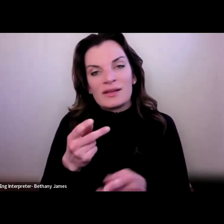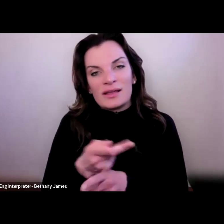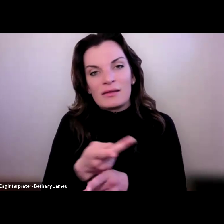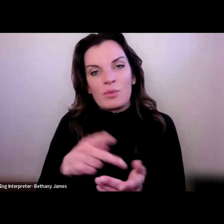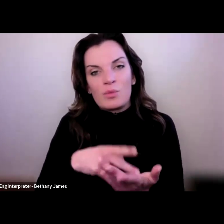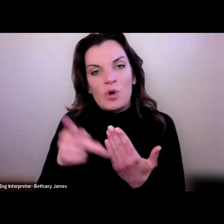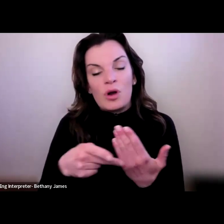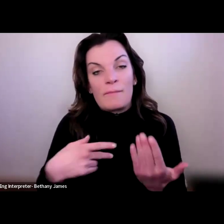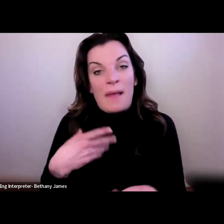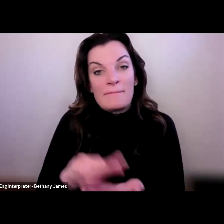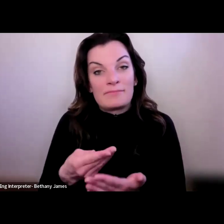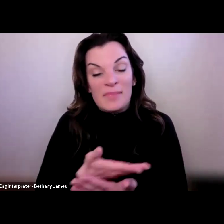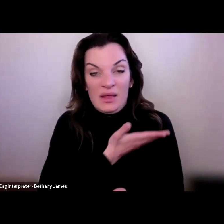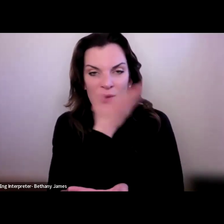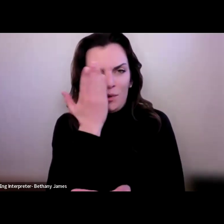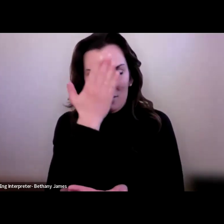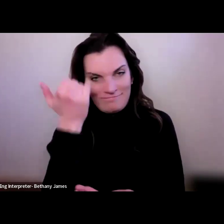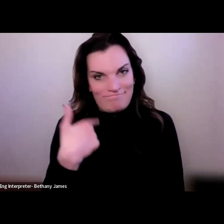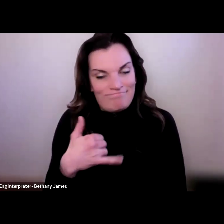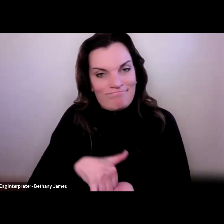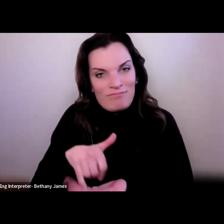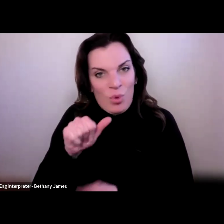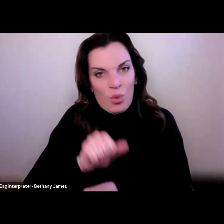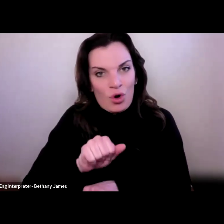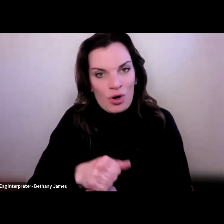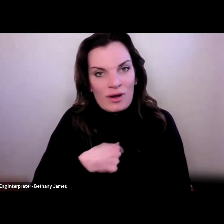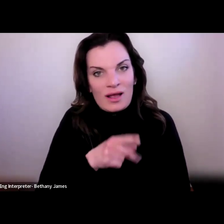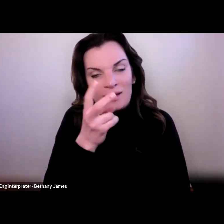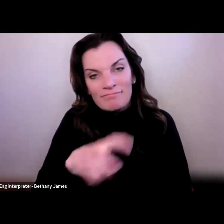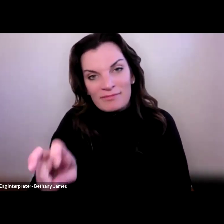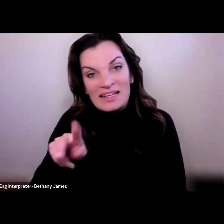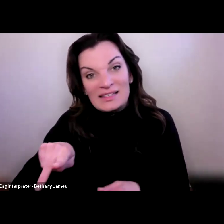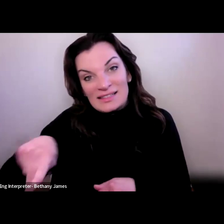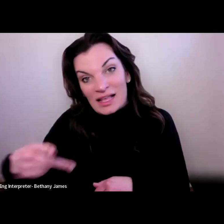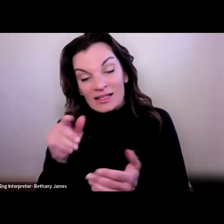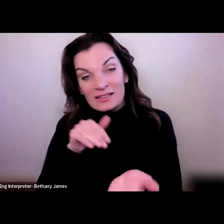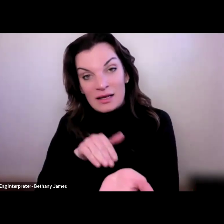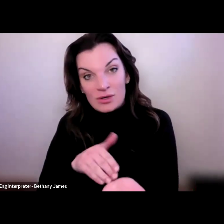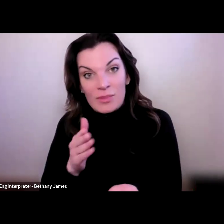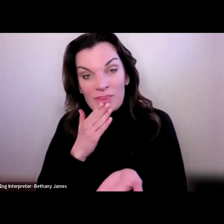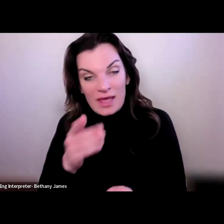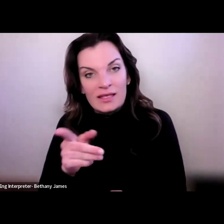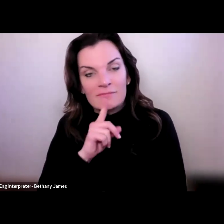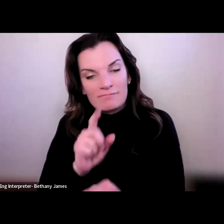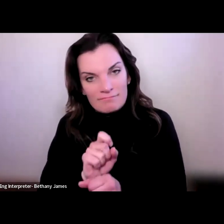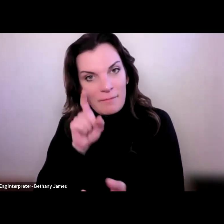of my income due to my inability to work. I went to a second doctor who thankfully believed some of what was happening to me